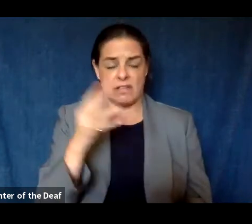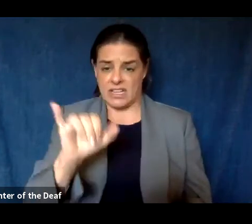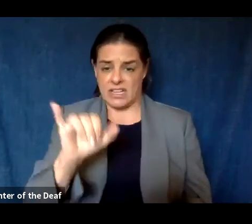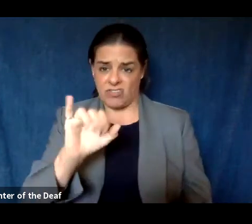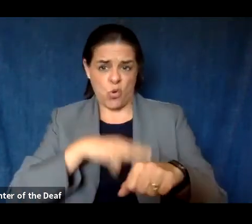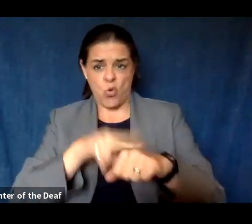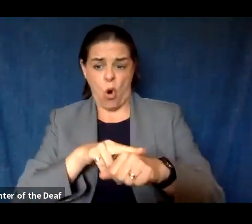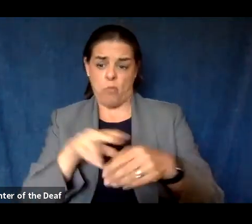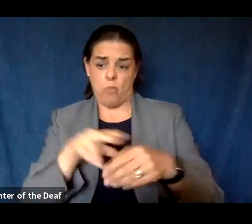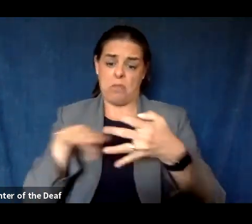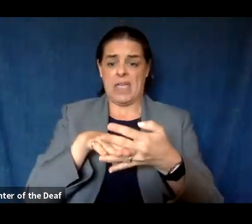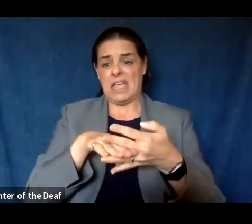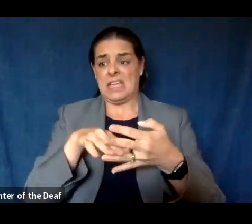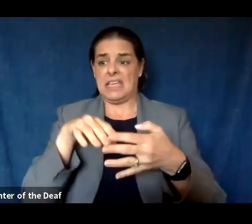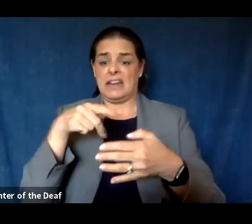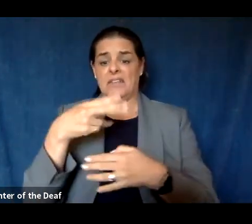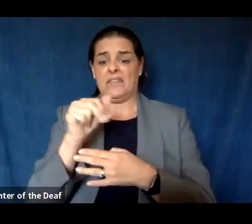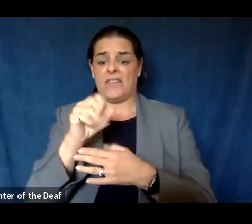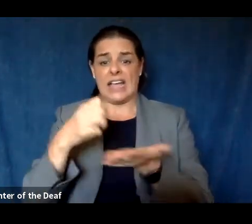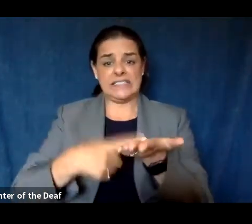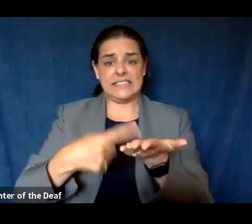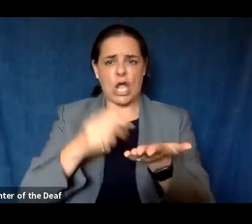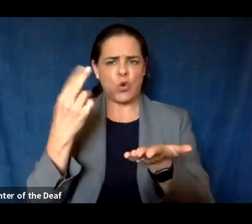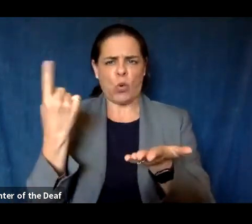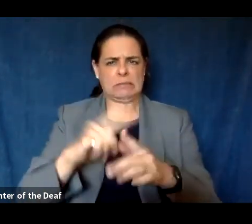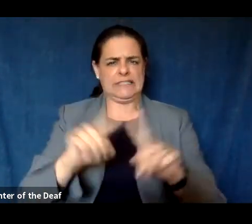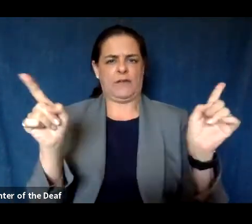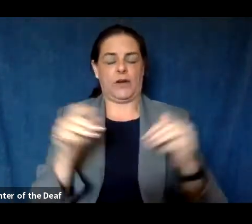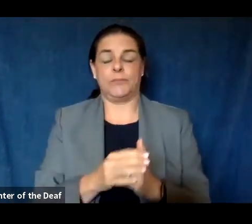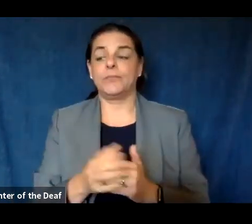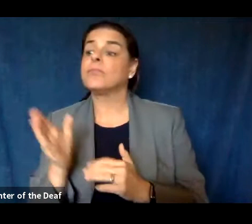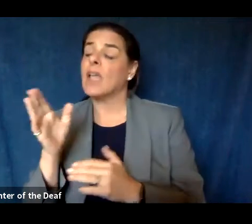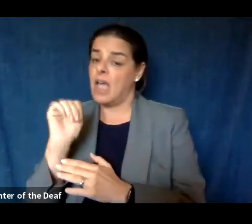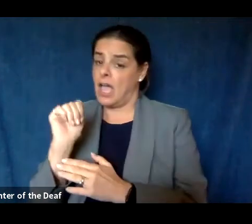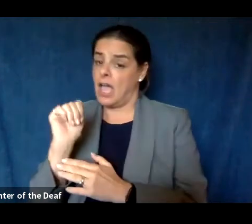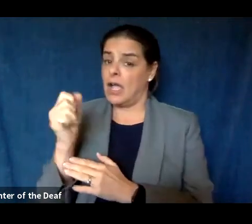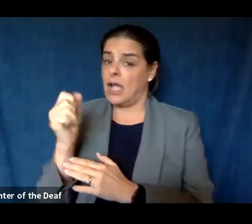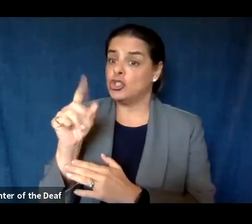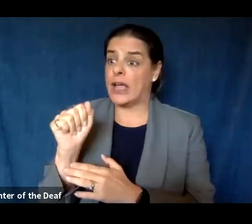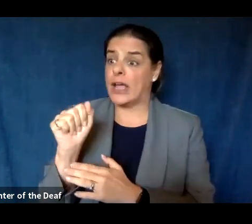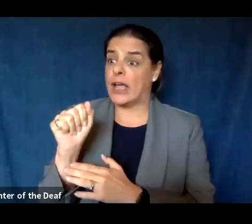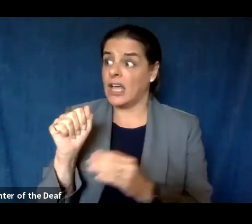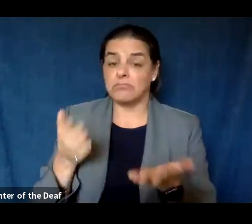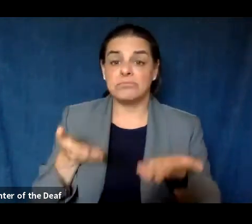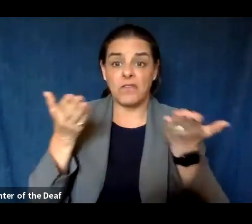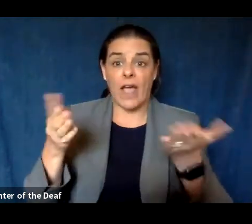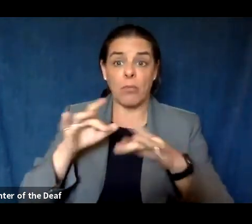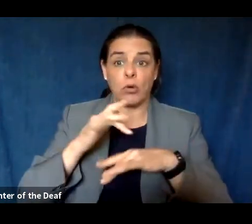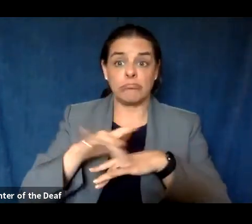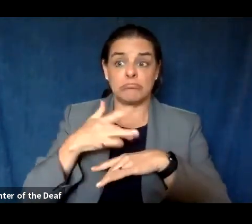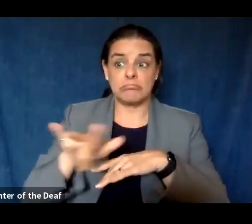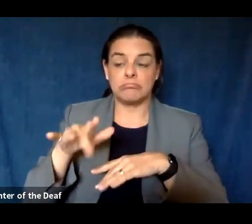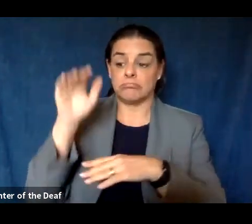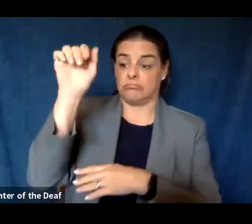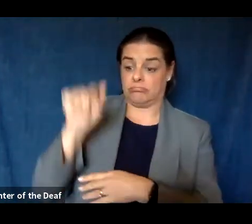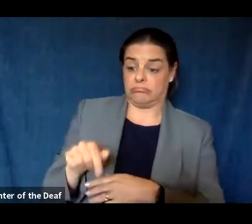mid-phase adjustment discussion, or is it something else? So the agenda is available publicly, so we sent that out. So on that agenda,